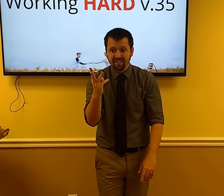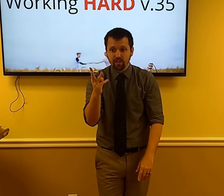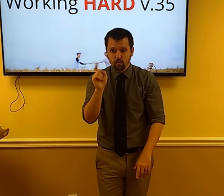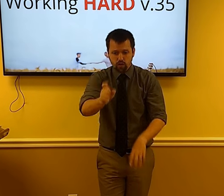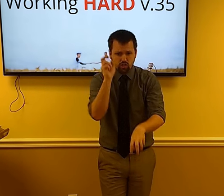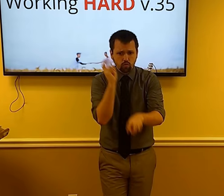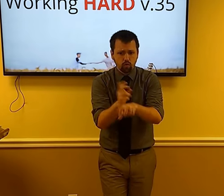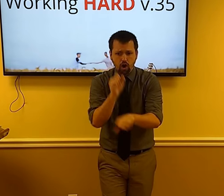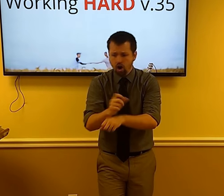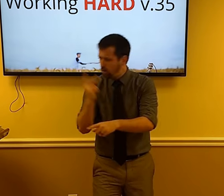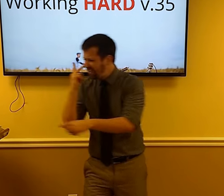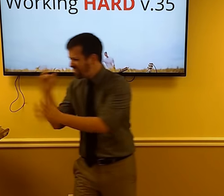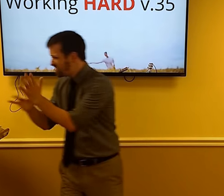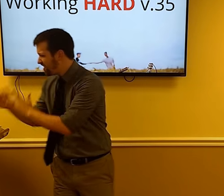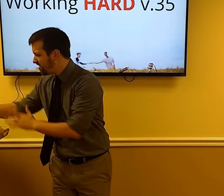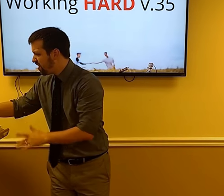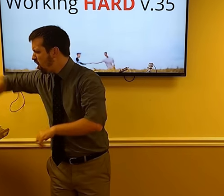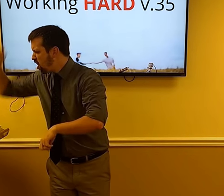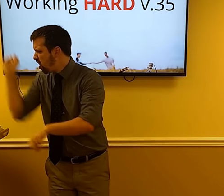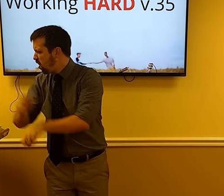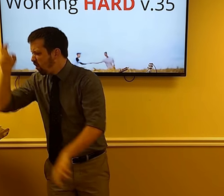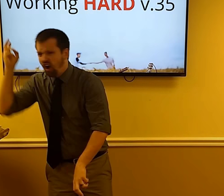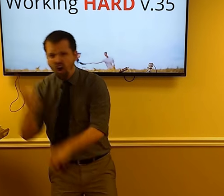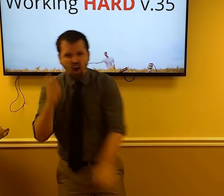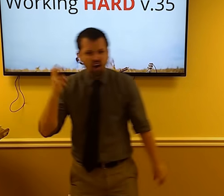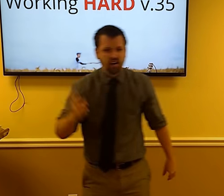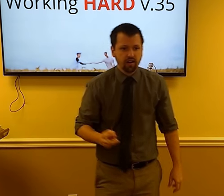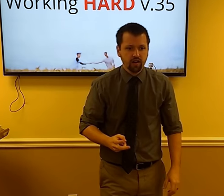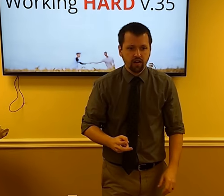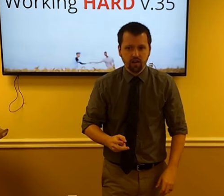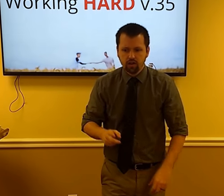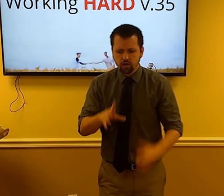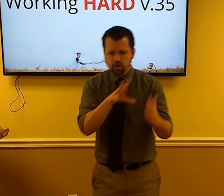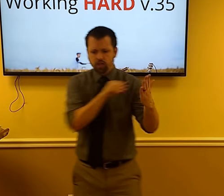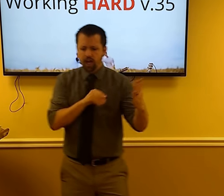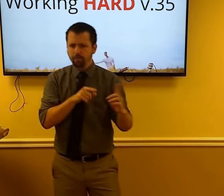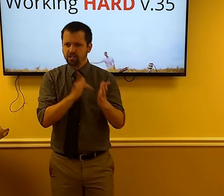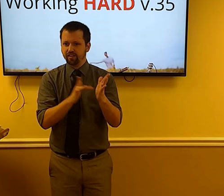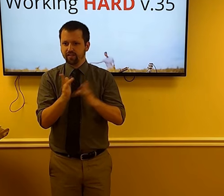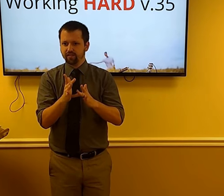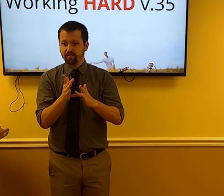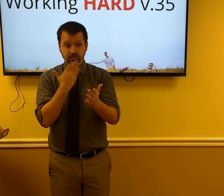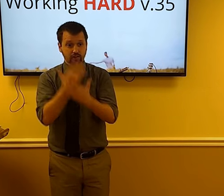witnessing, we should work hard. We see Jesus. Work hard. You should copy Jesus. It's a good